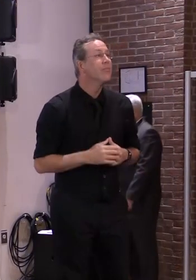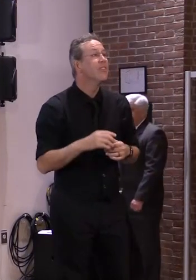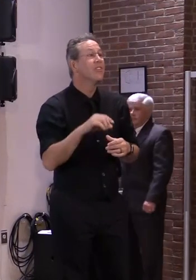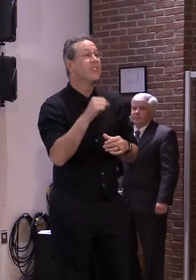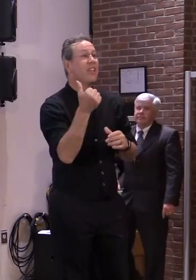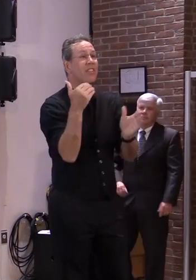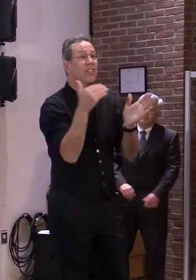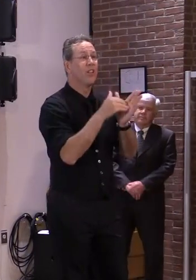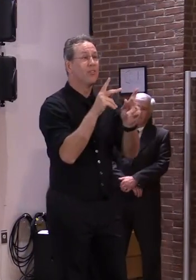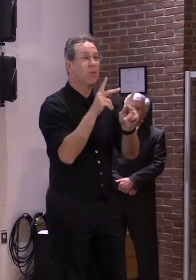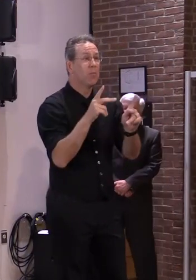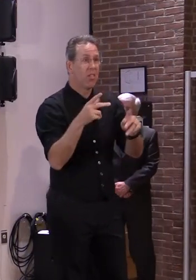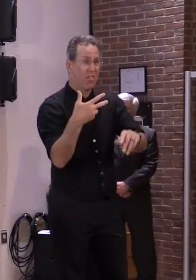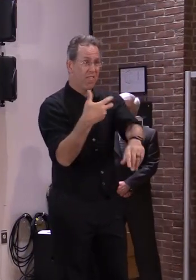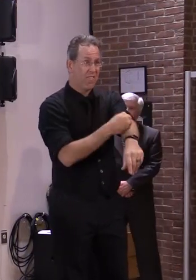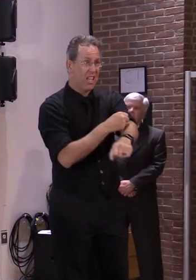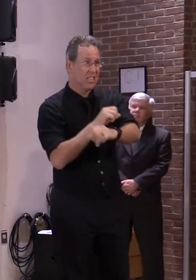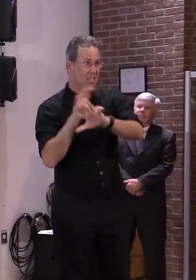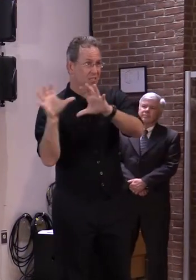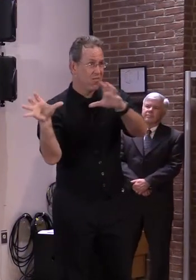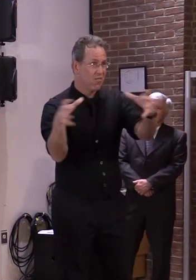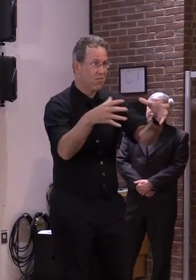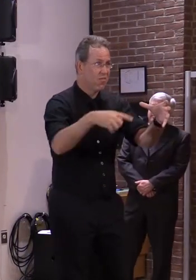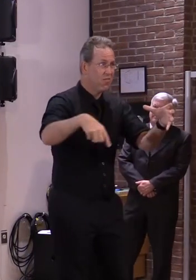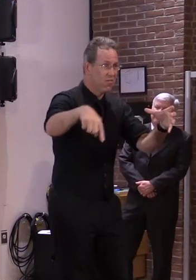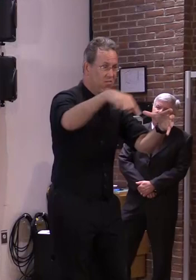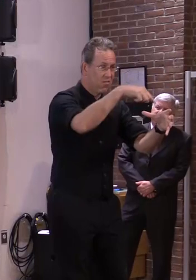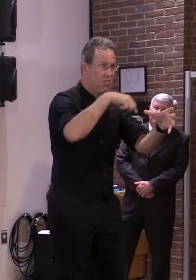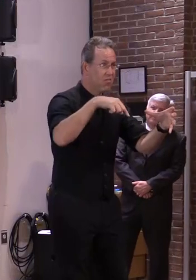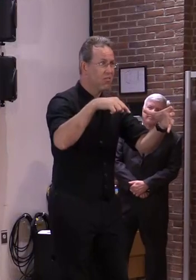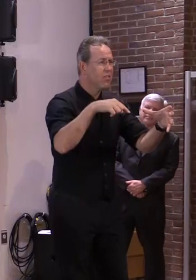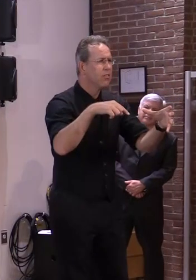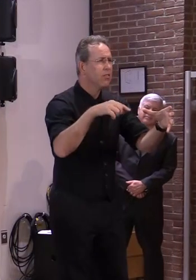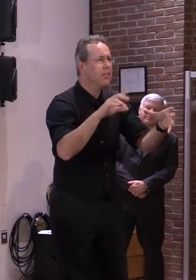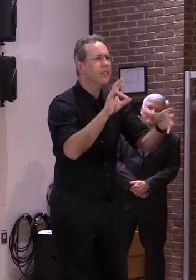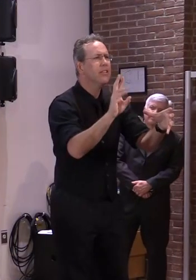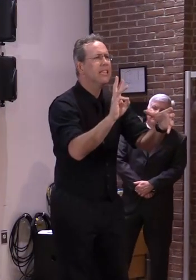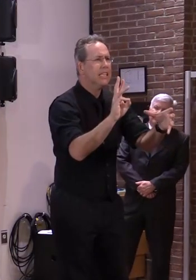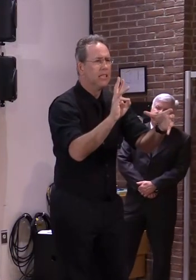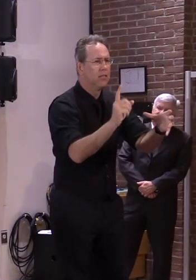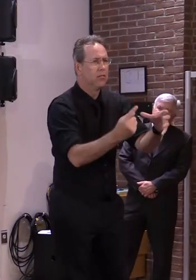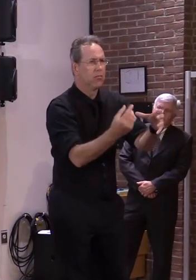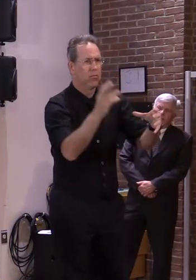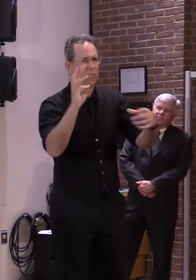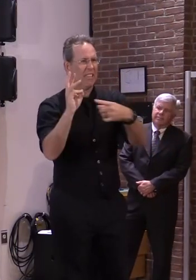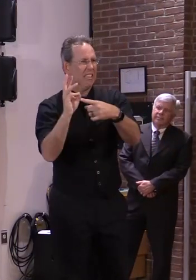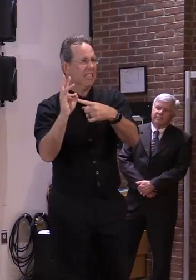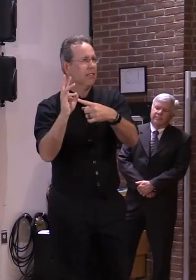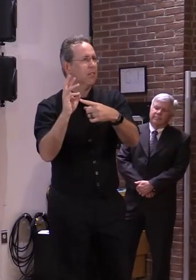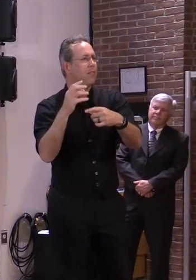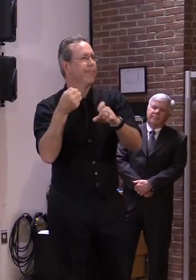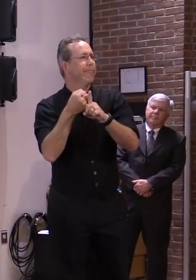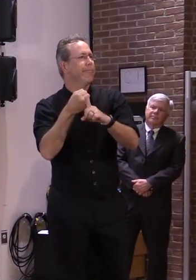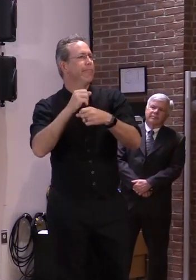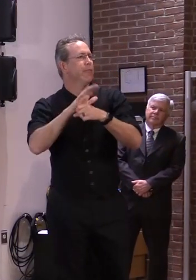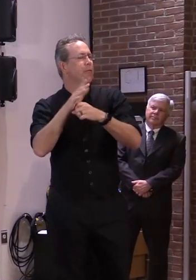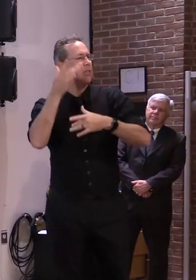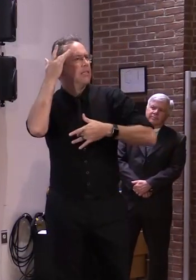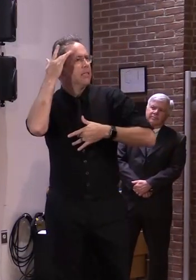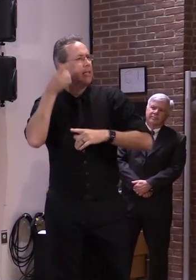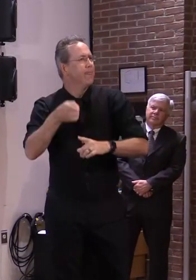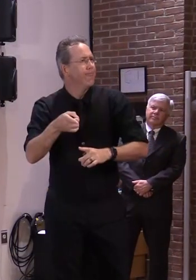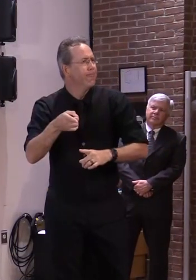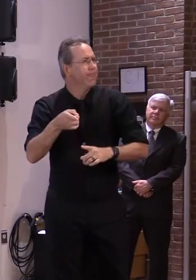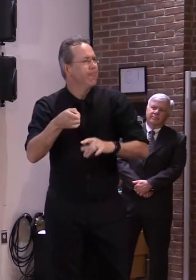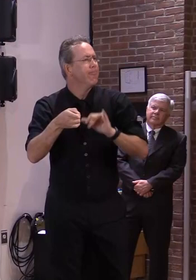which is about similar to national numbers, perhaps a tiny bit higher than national numbers, because I think